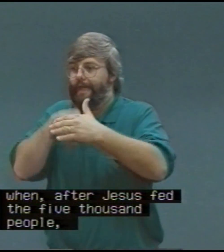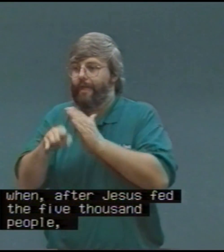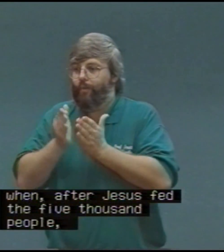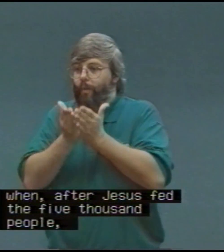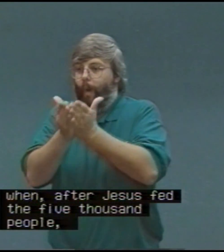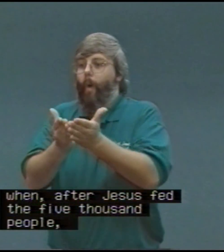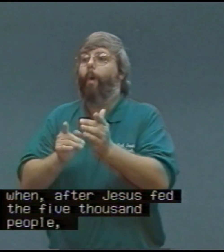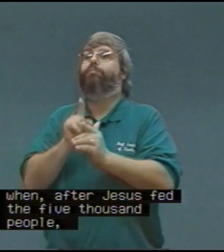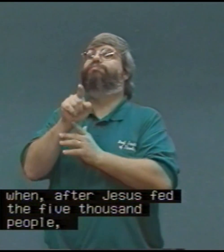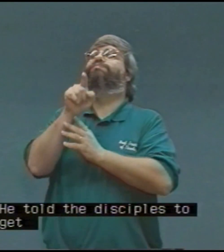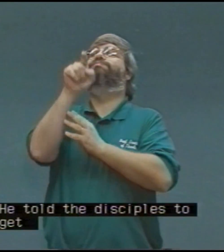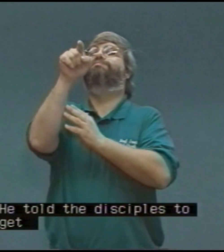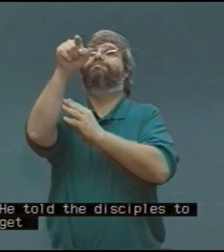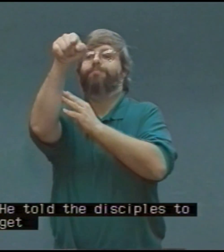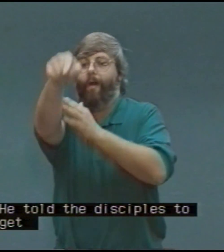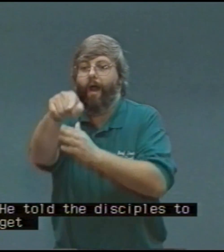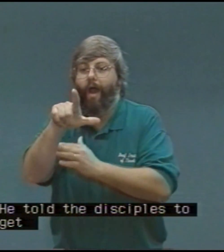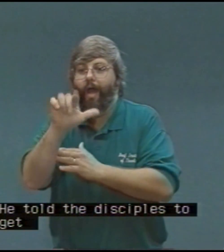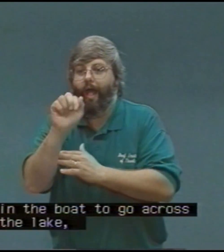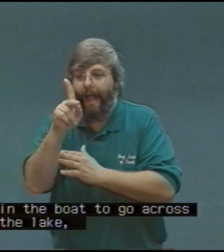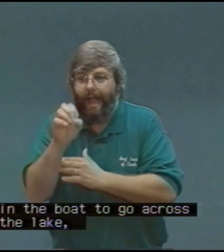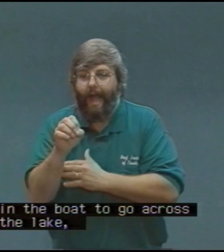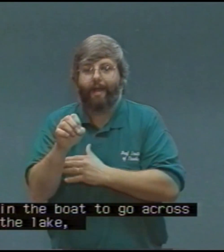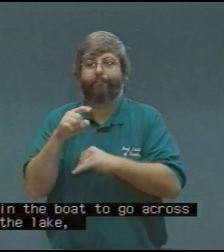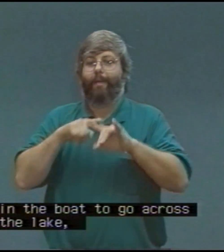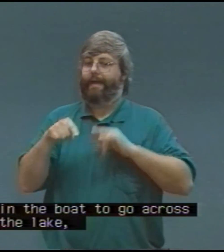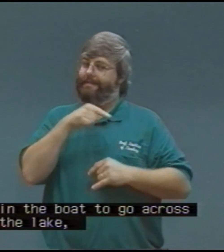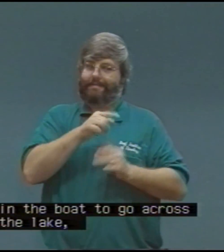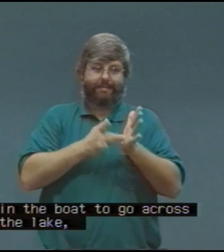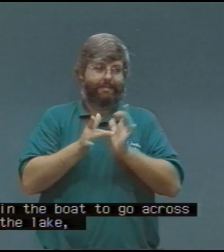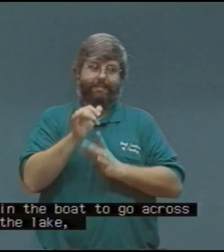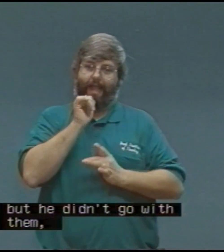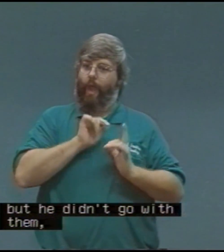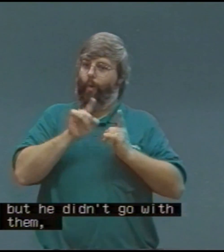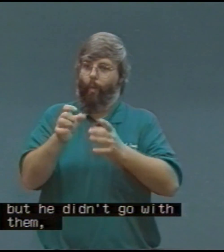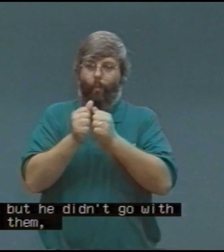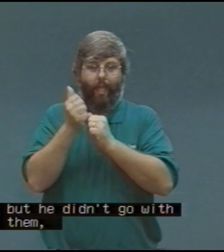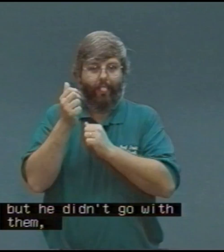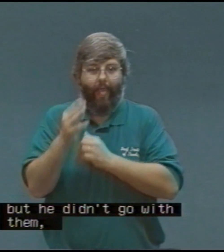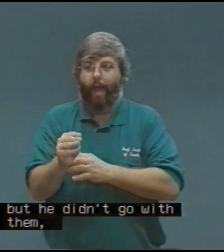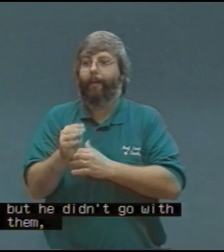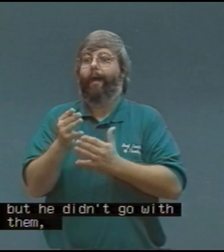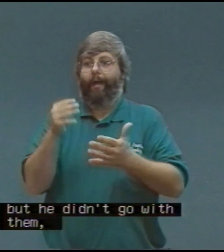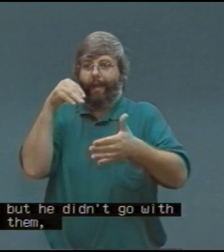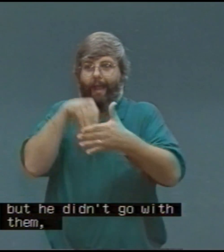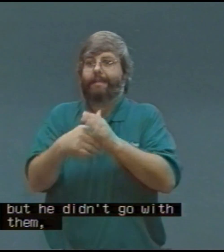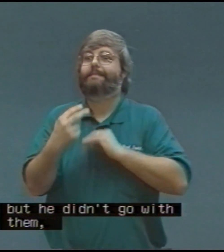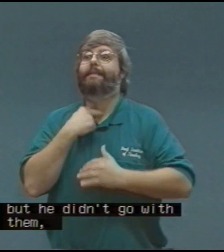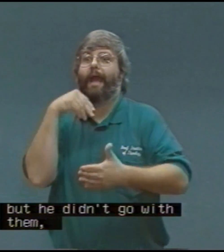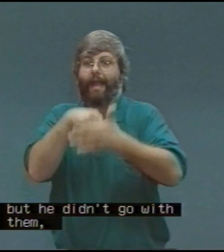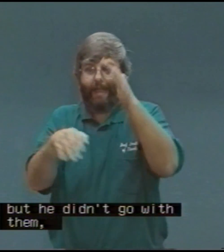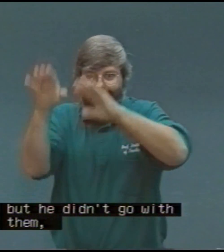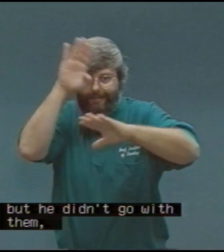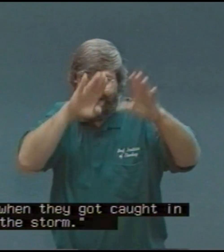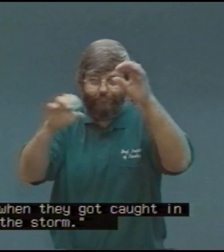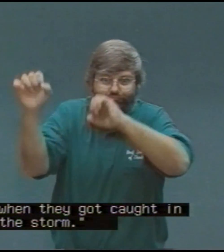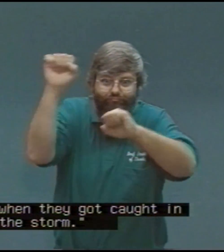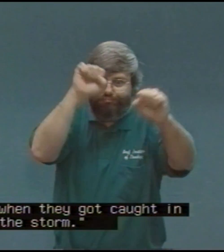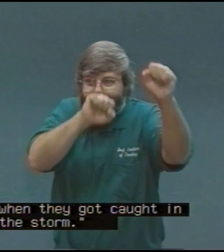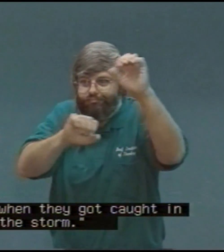the disciples to get in the boat and go across the lake, but he did not go with them when